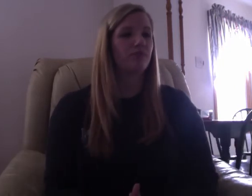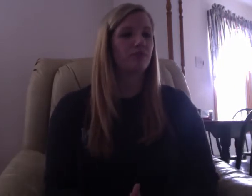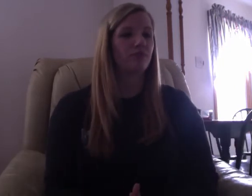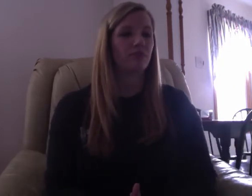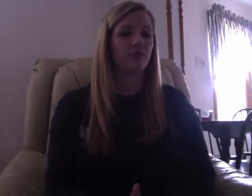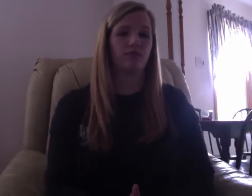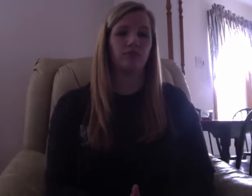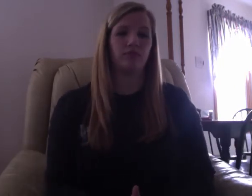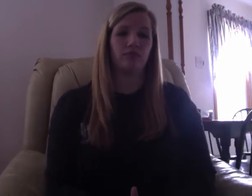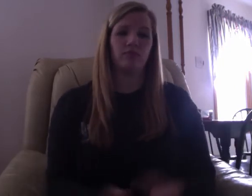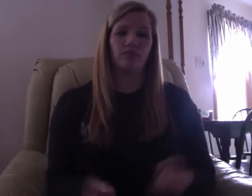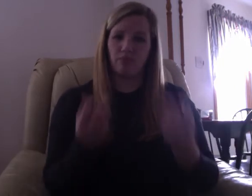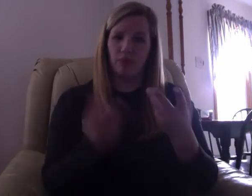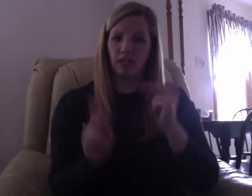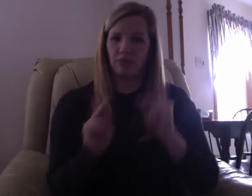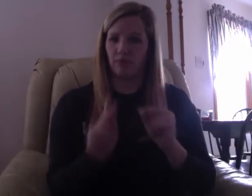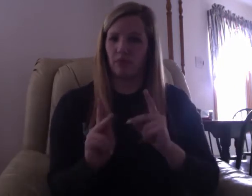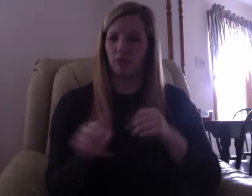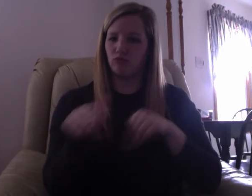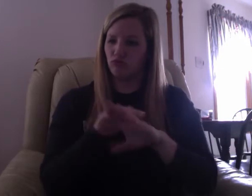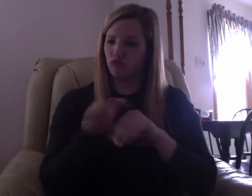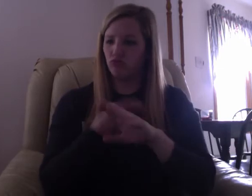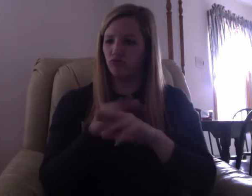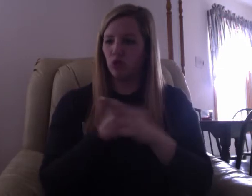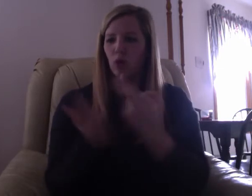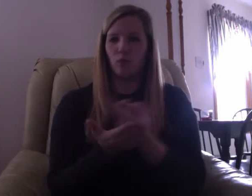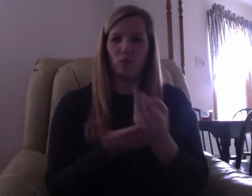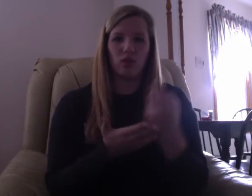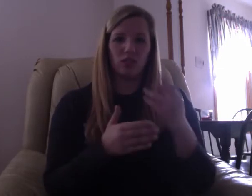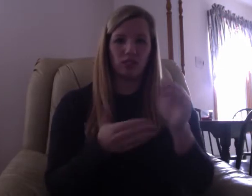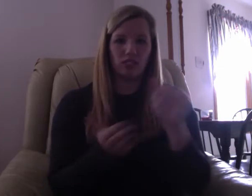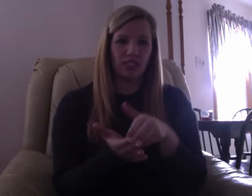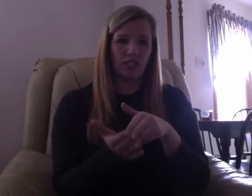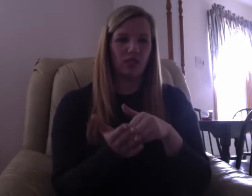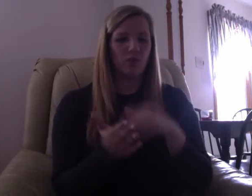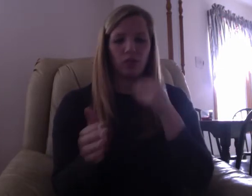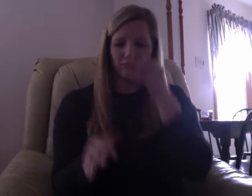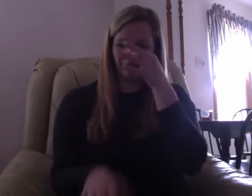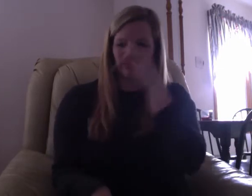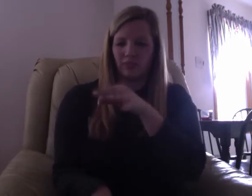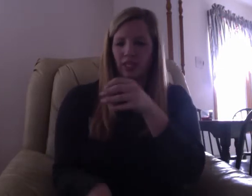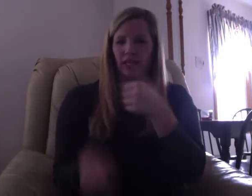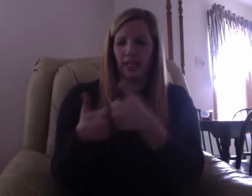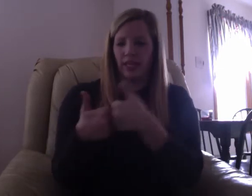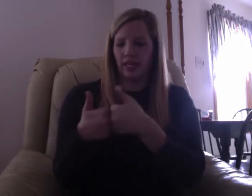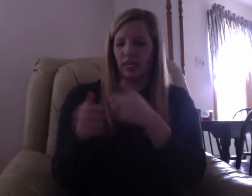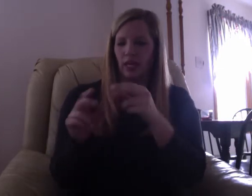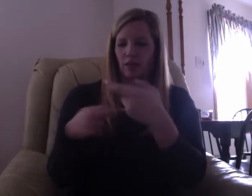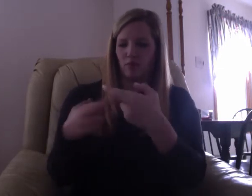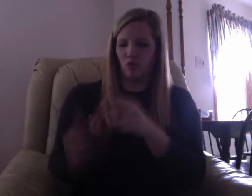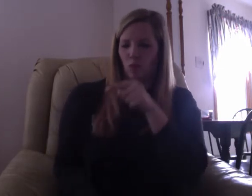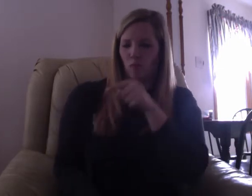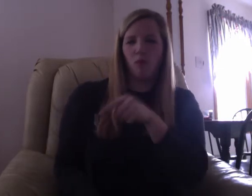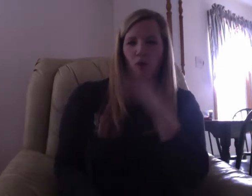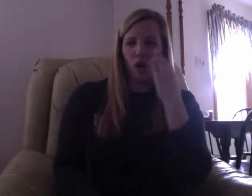center. We're located in the Student Union, right by the game room, and we've almost doubled the amount of students who